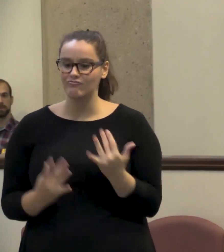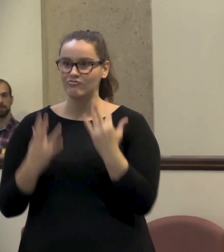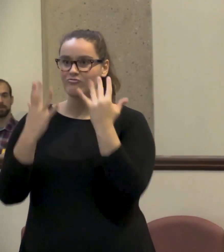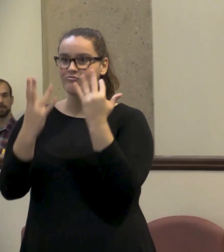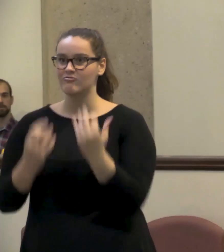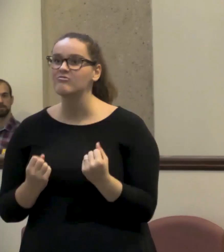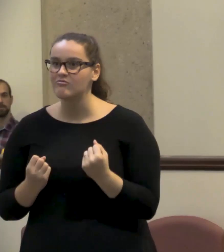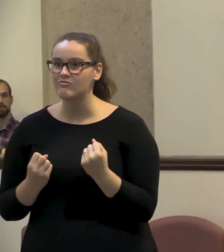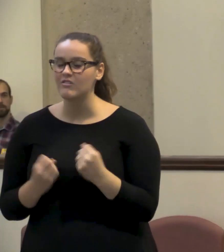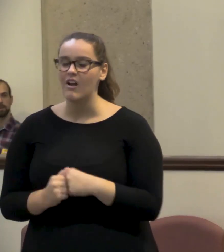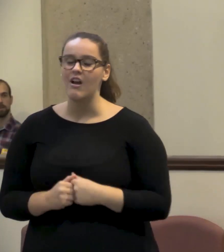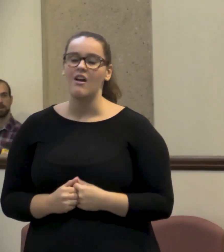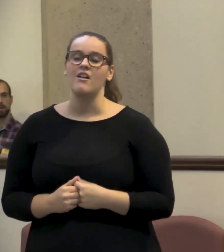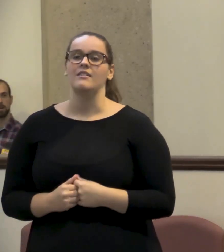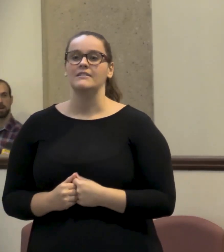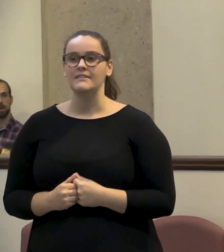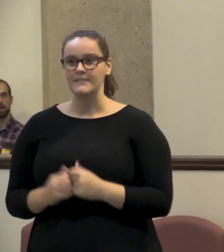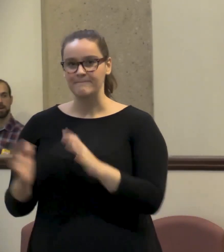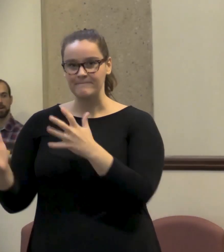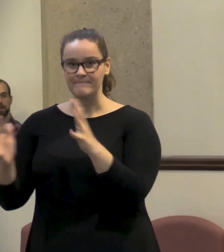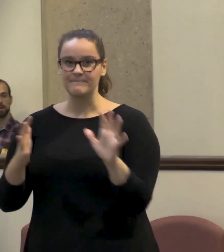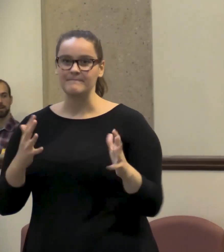go.